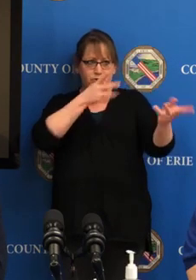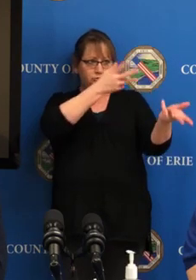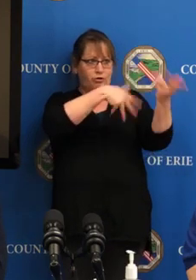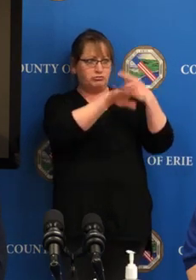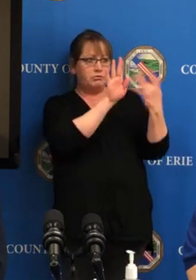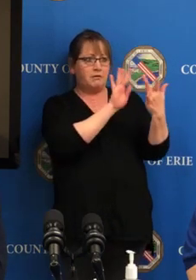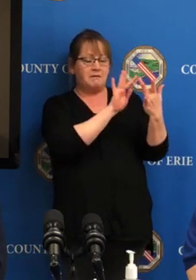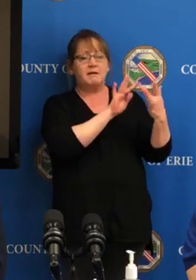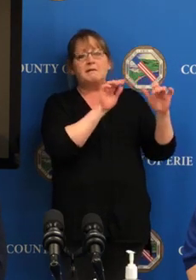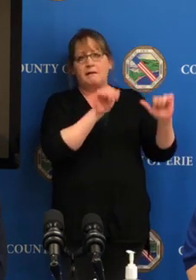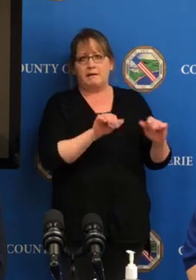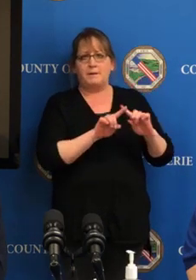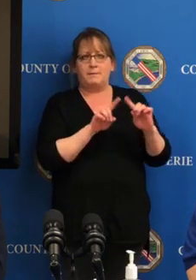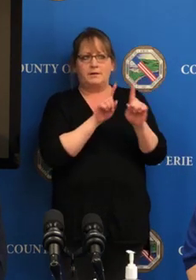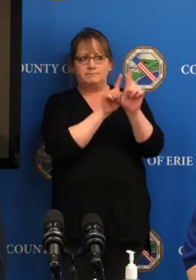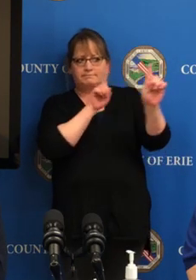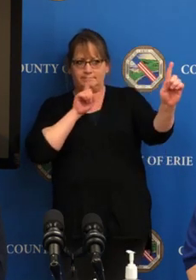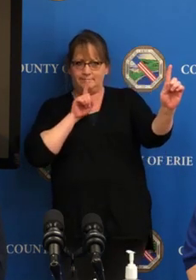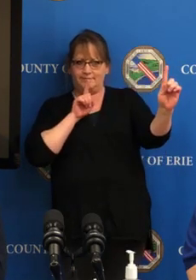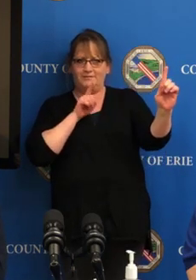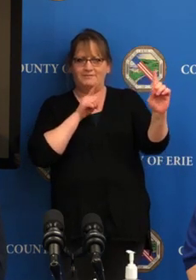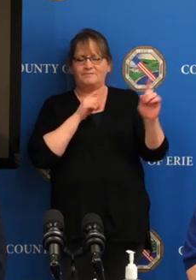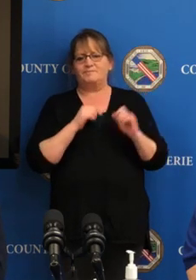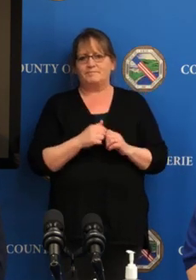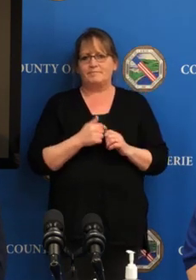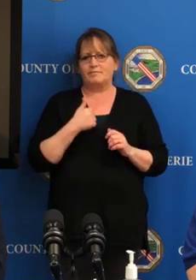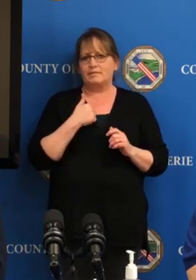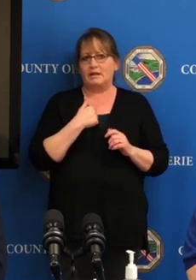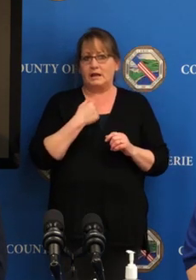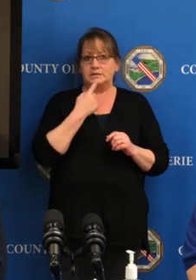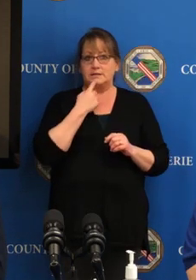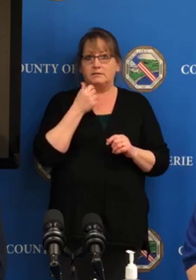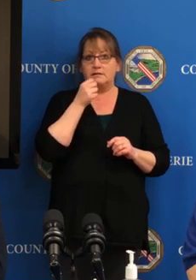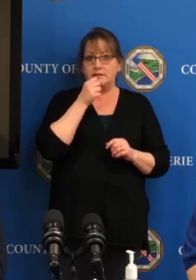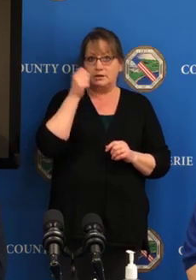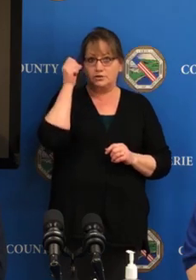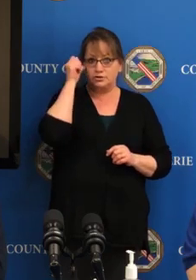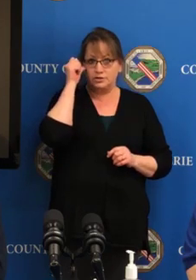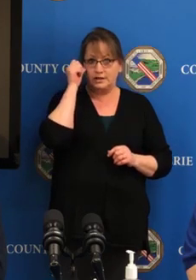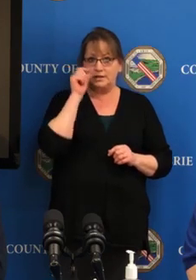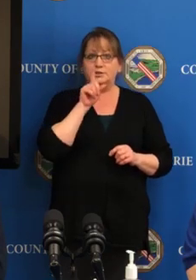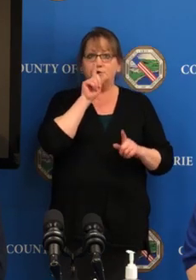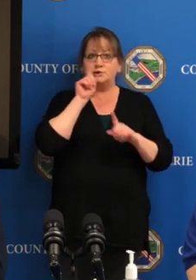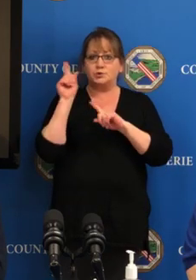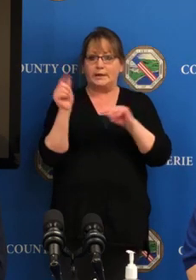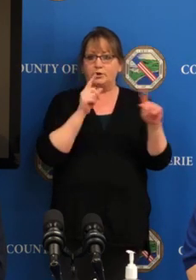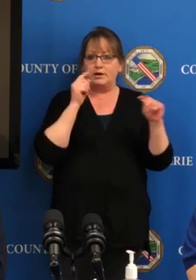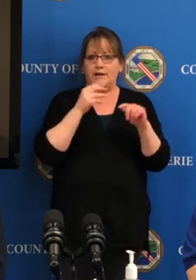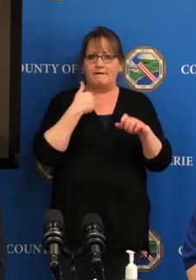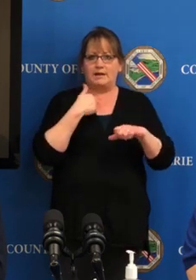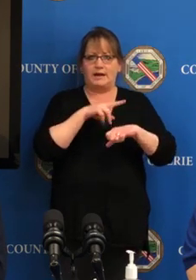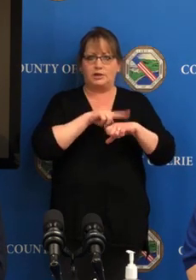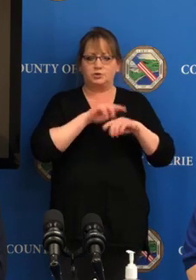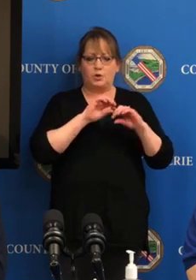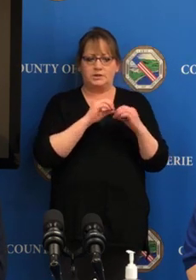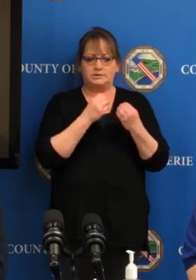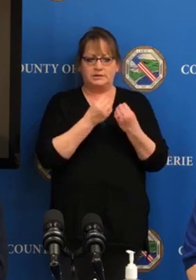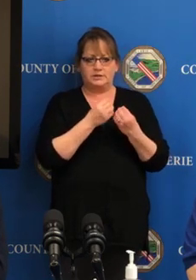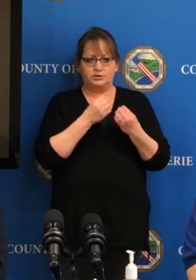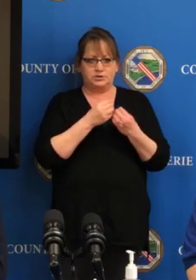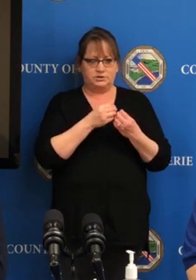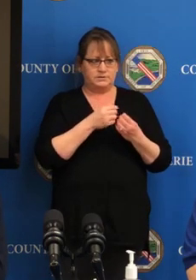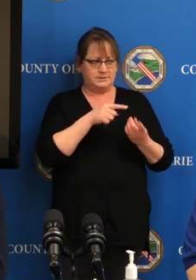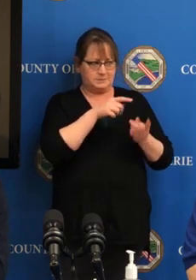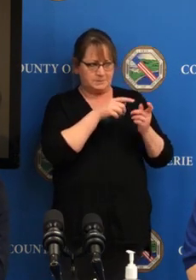but being a distance apart. As I reported yesterday on Twitter, there's a national organization that's keeping track